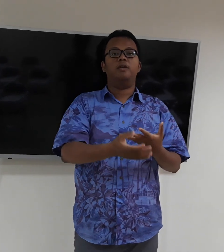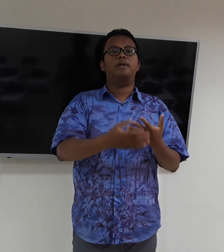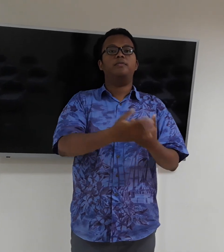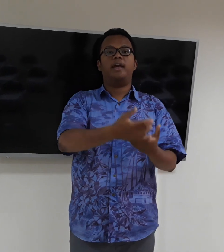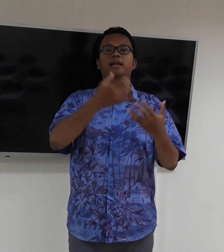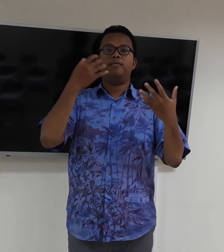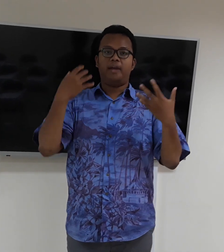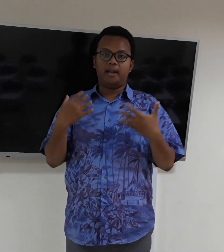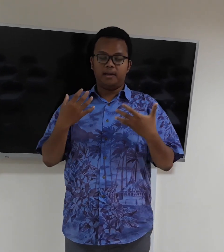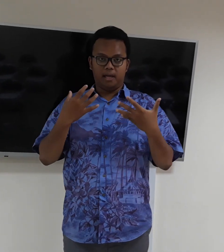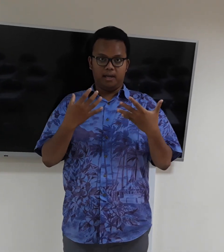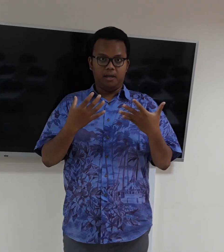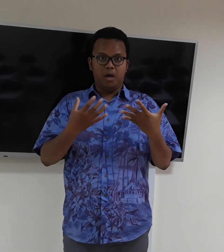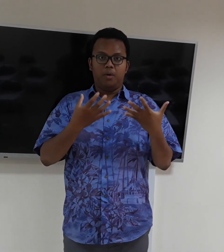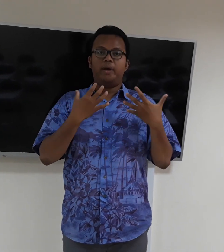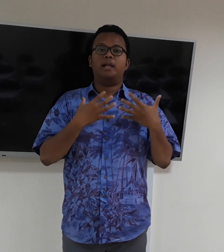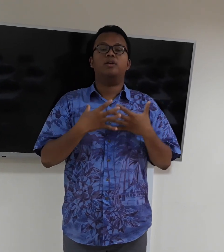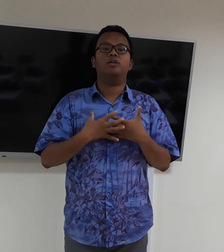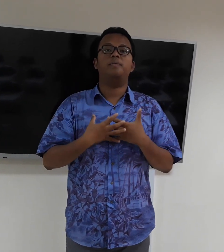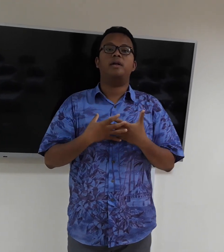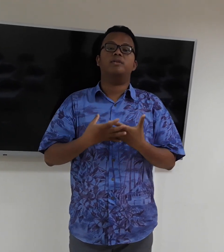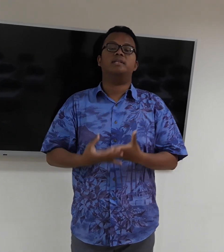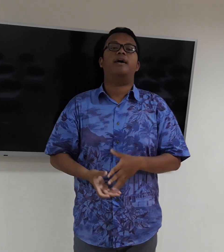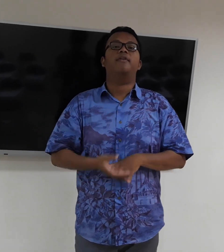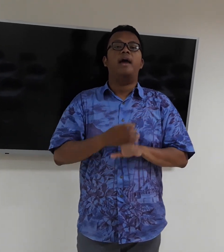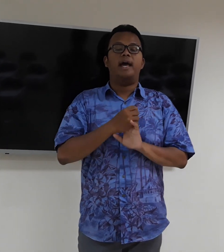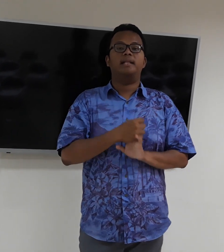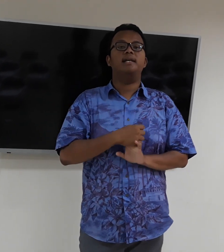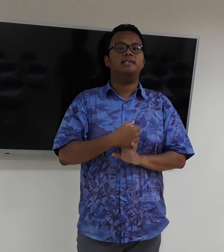then we can complete by ourselves. And the last is